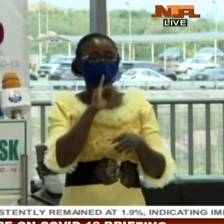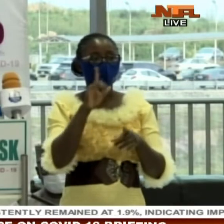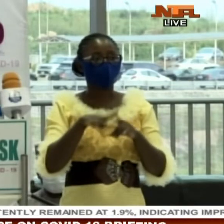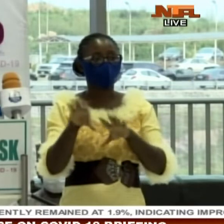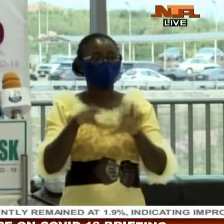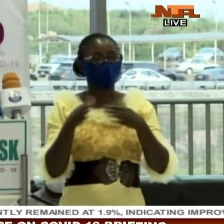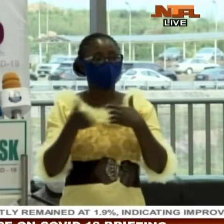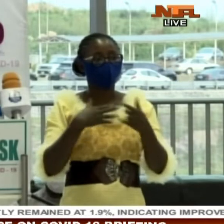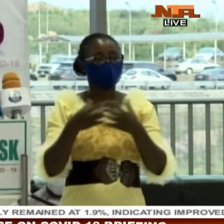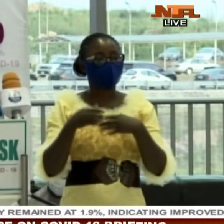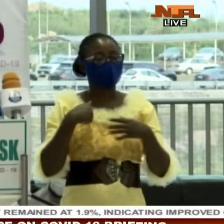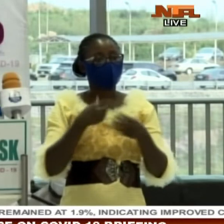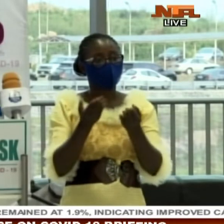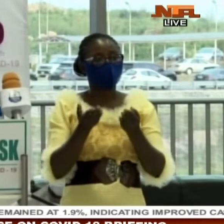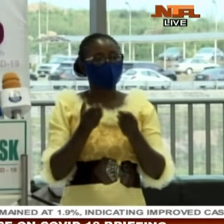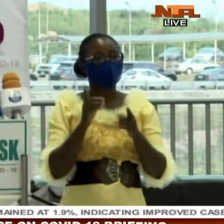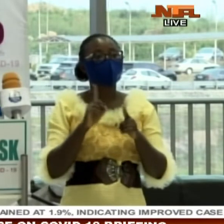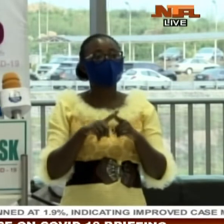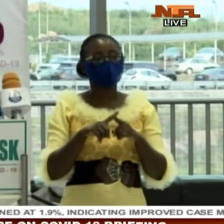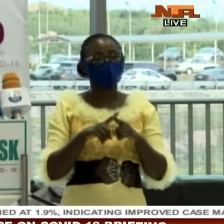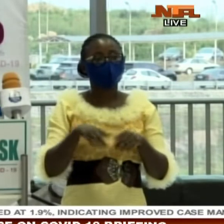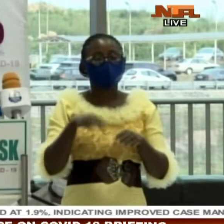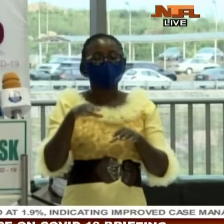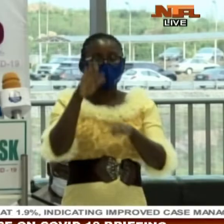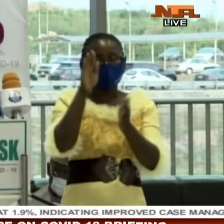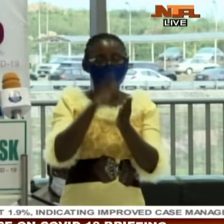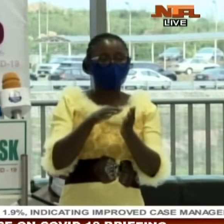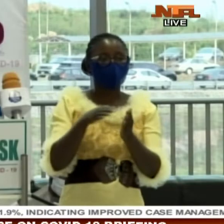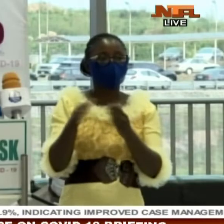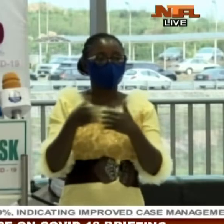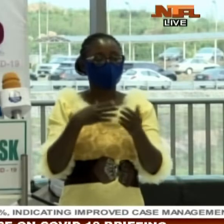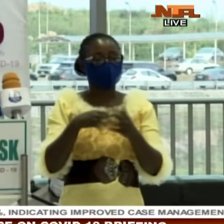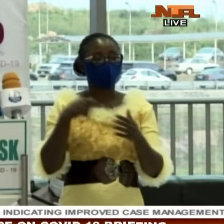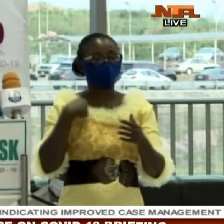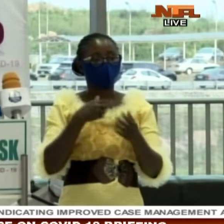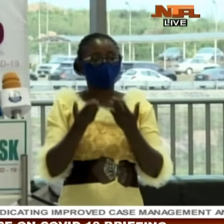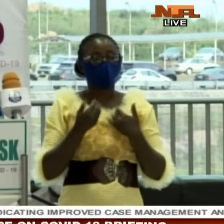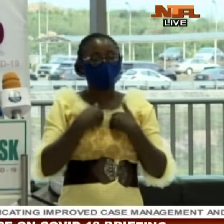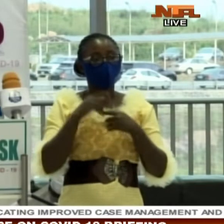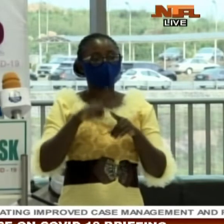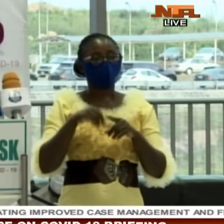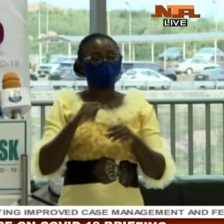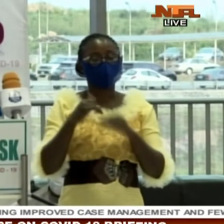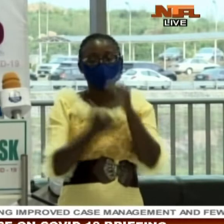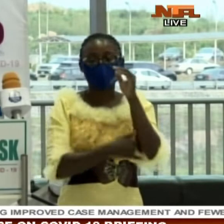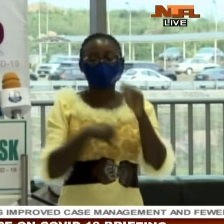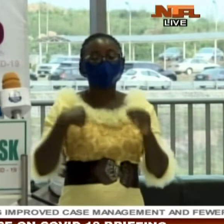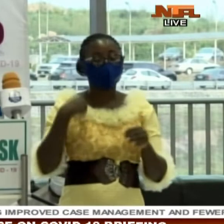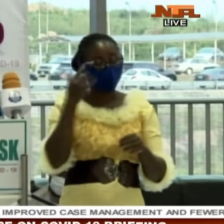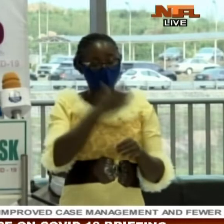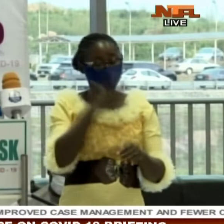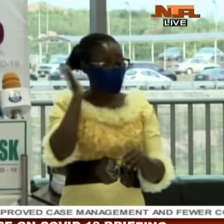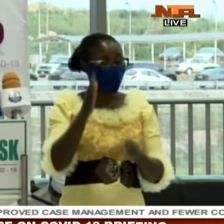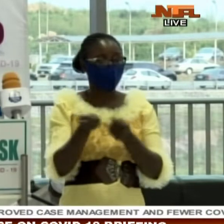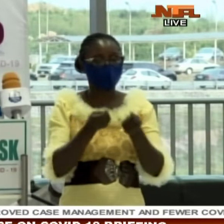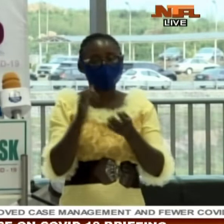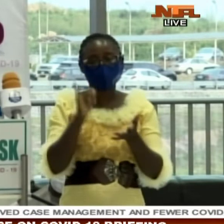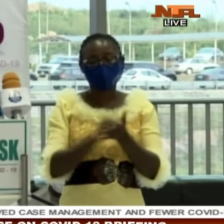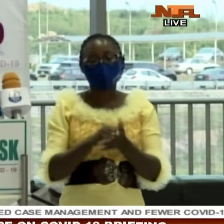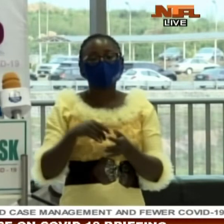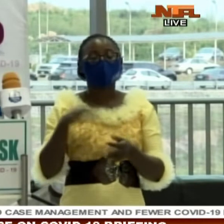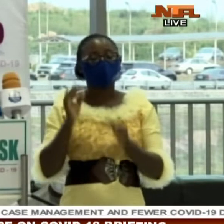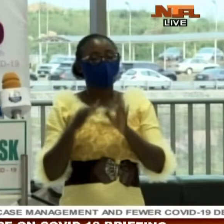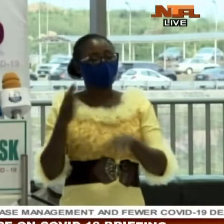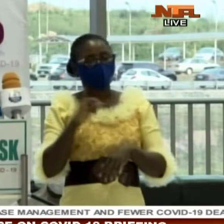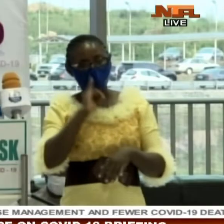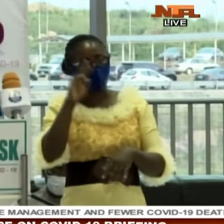minimize the risk of importation of COVID into our country. And we will monitor it to make sure that if there's a need for us to